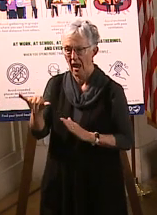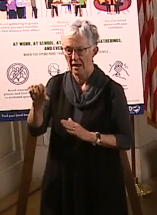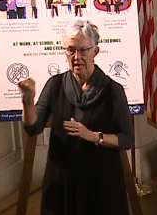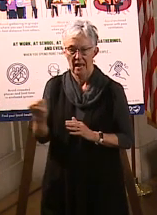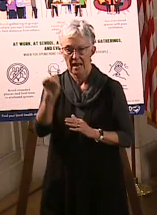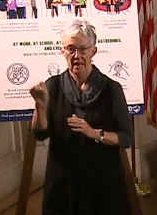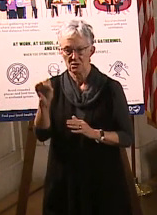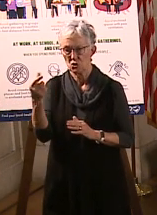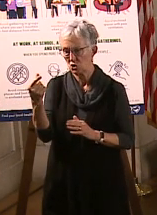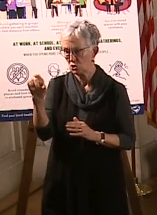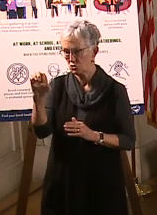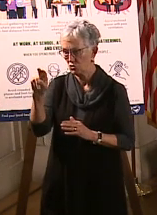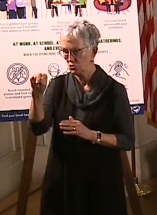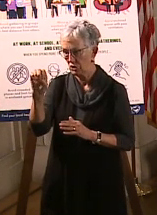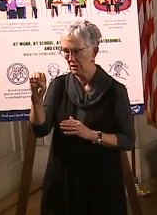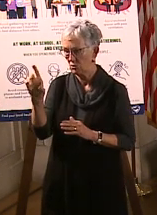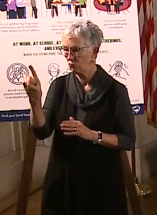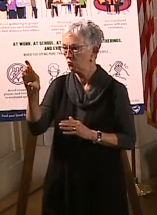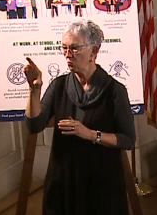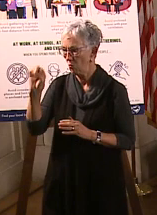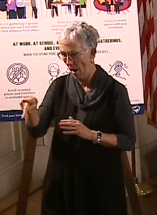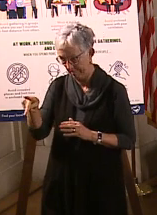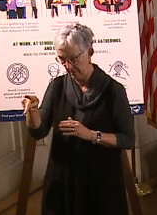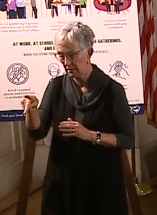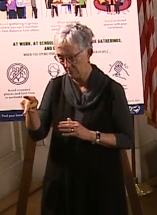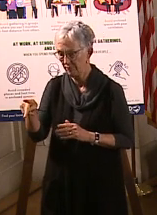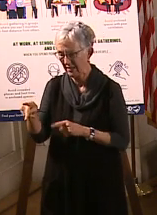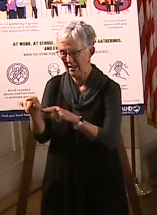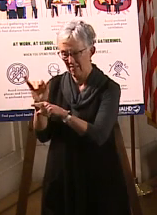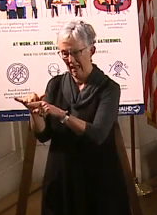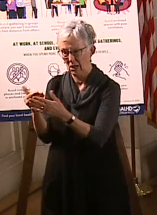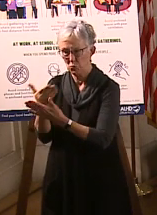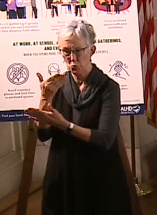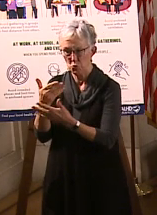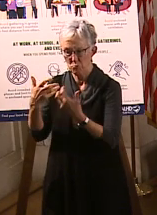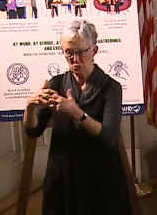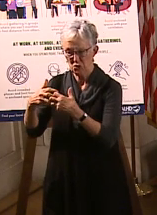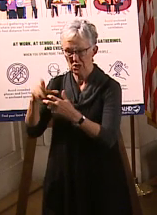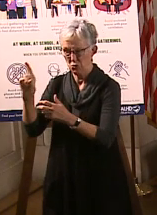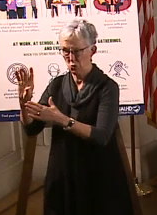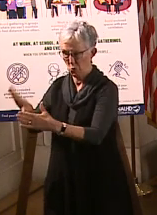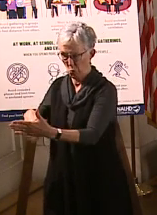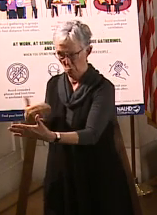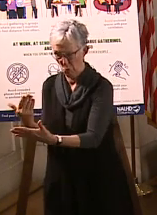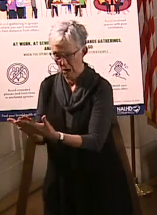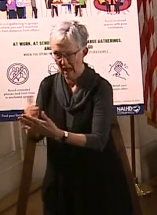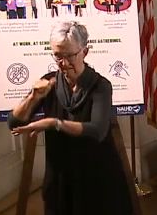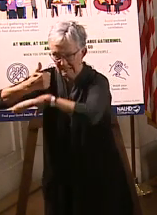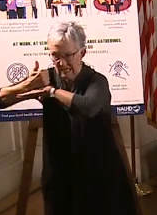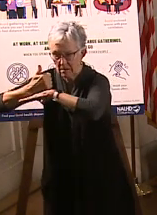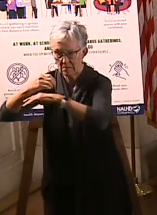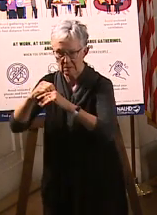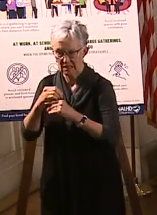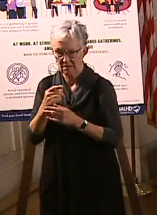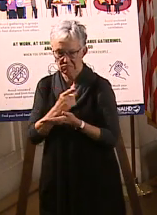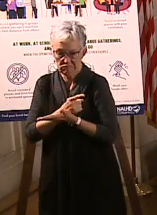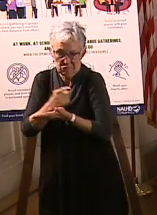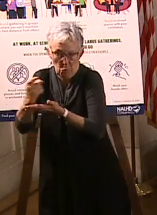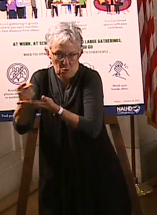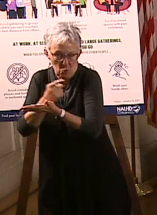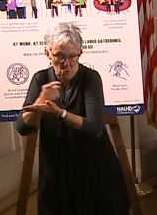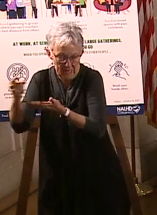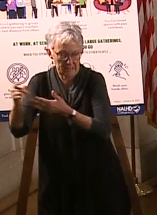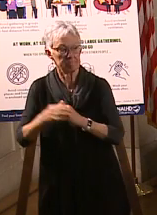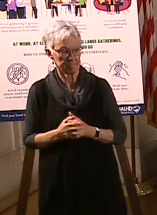that S-gene drop-off. So probably will be up and running within a week or so. Right, so if we are able to detect it either through